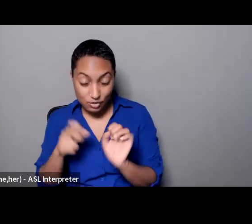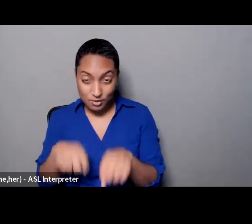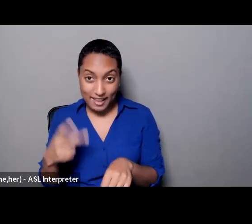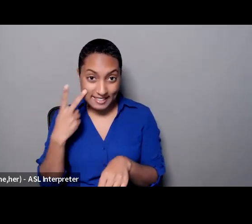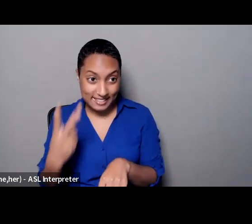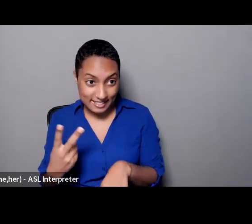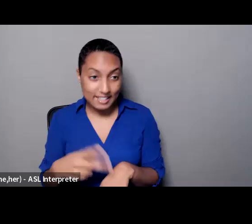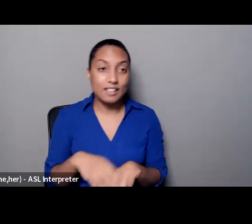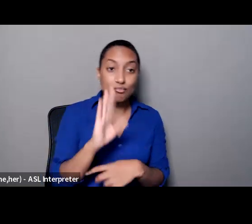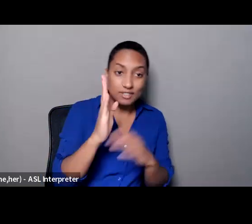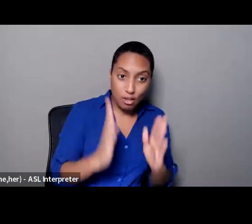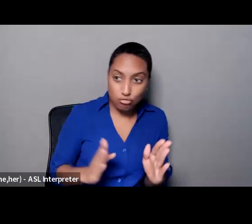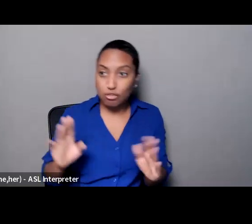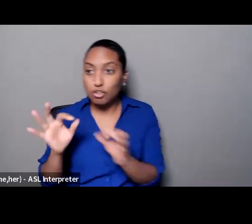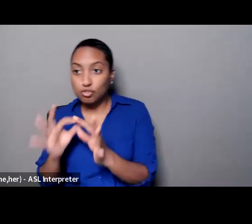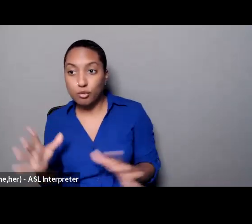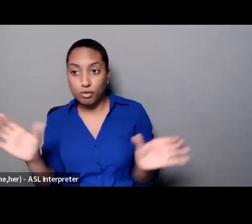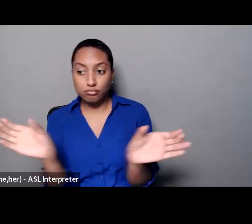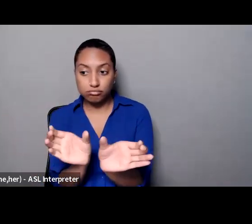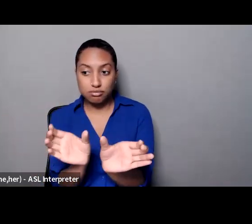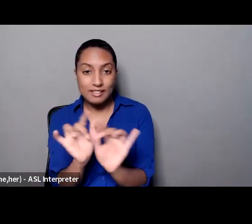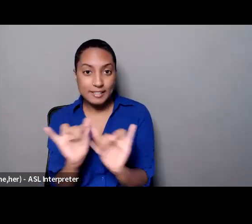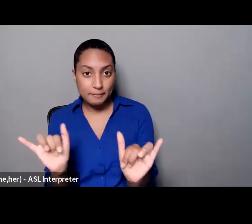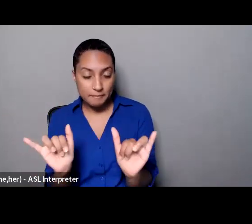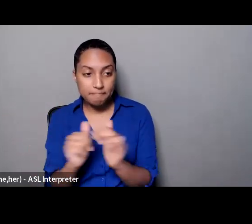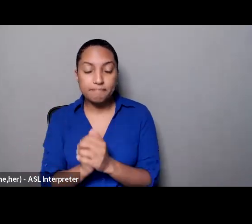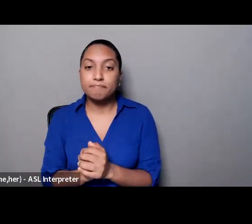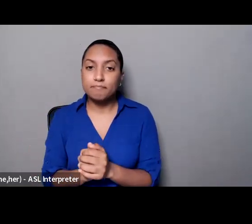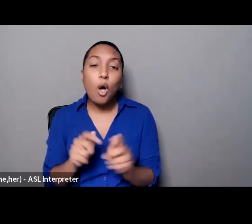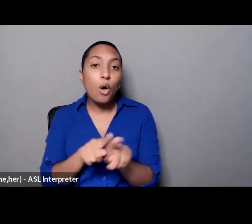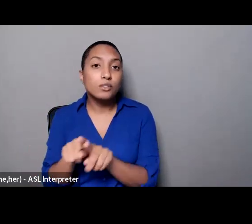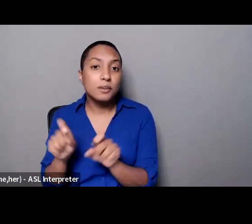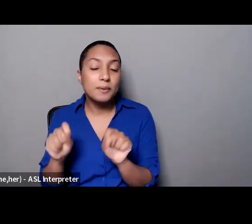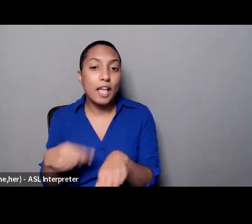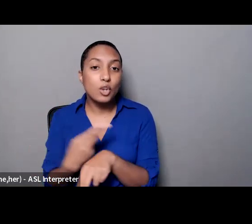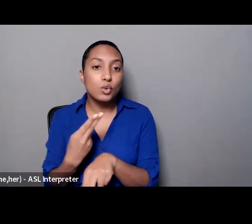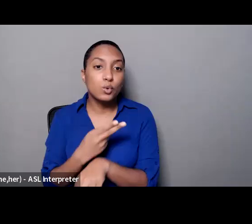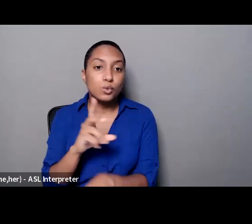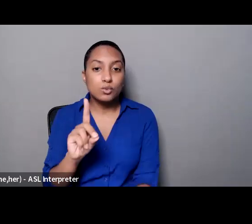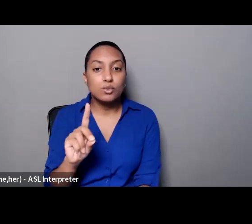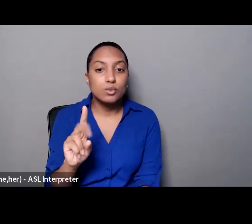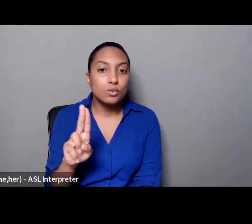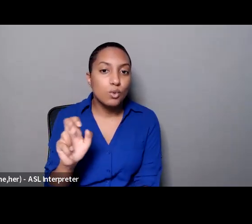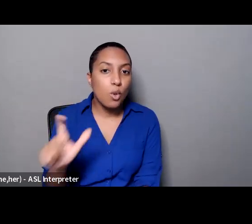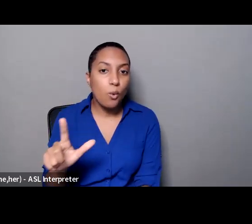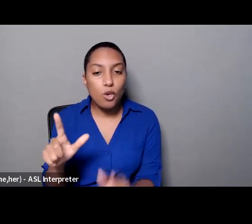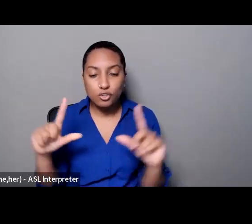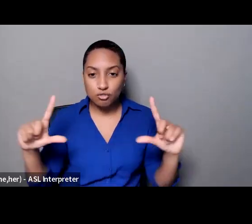dual screens, you may also want to click Optimize for dual screens. You can adjust the size of the PowerPoint and the